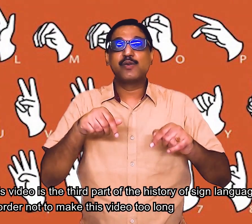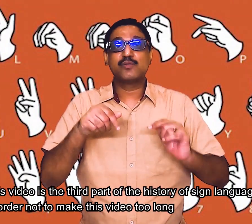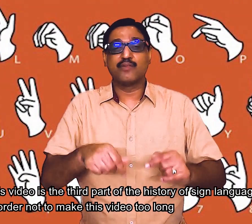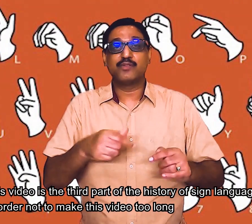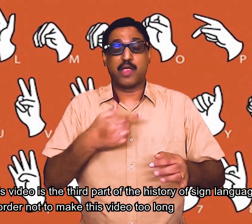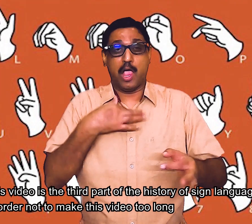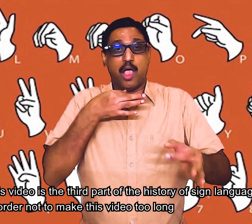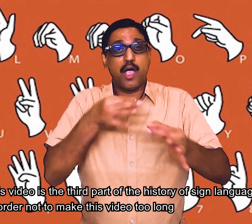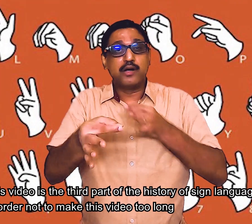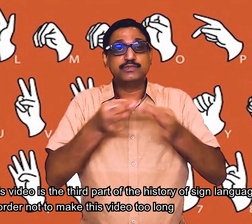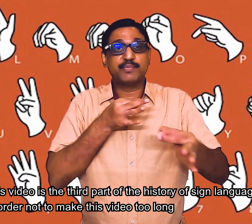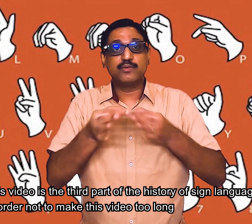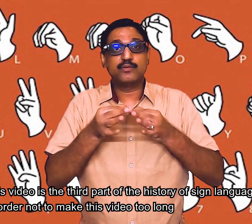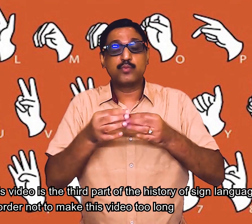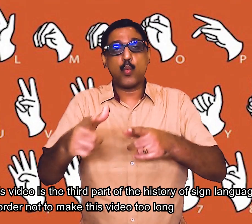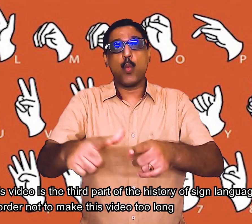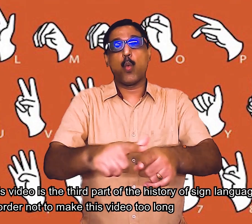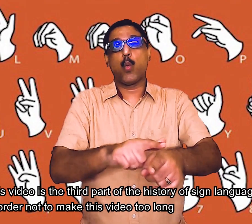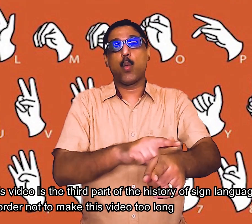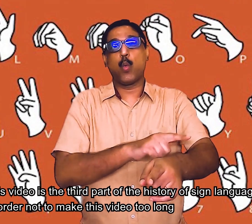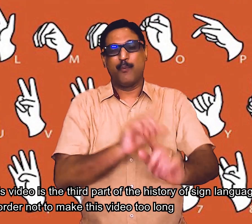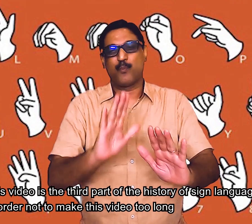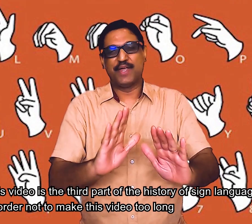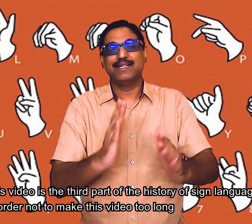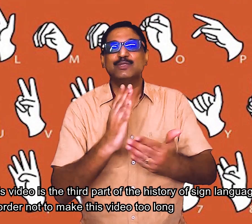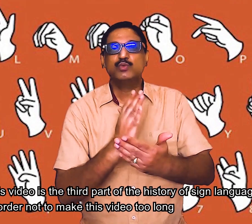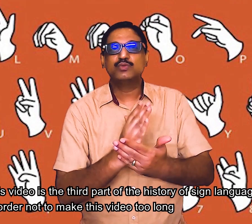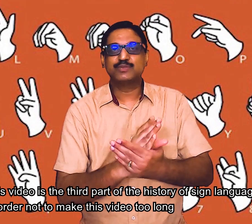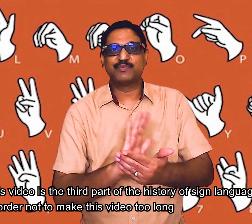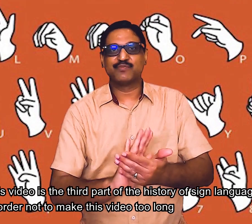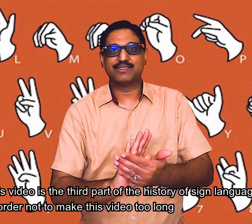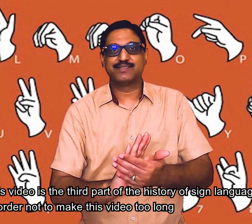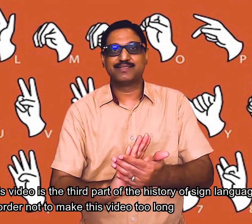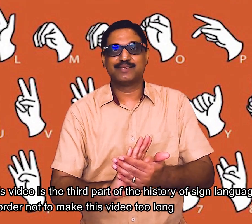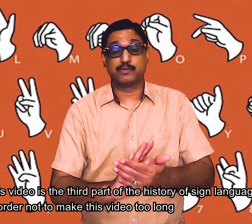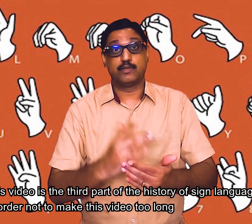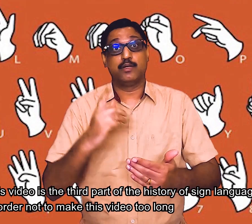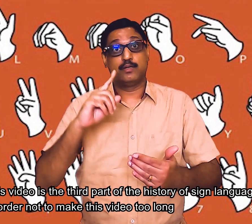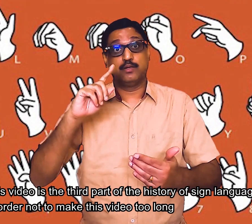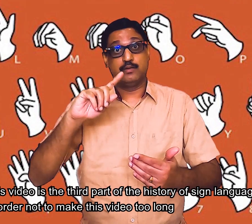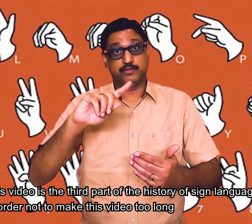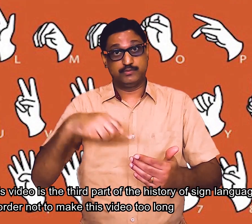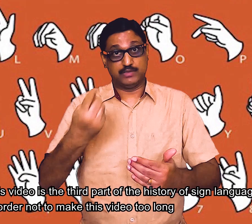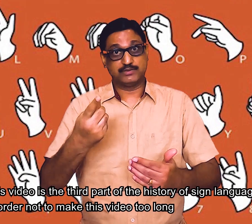This is the third part of the history of sign language. In order not to make this video too long,